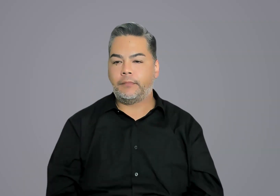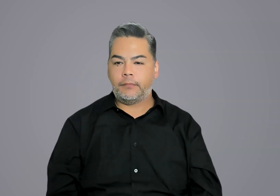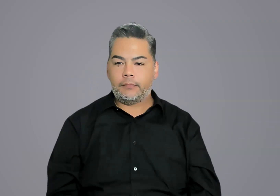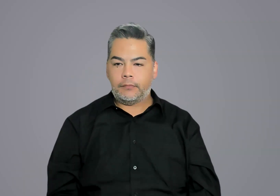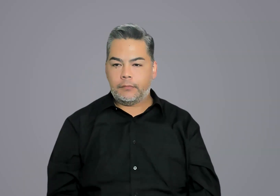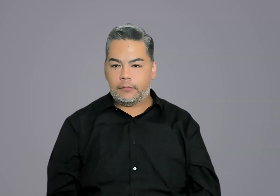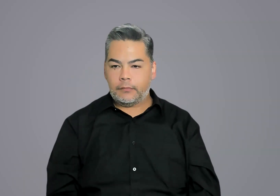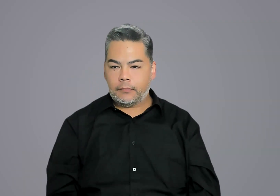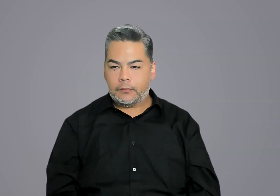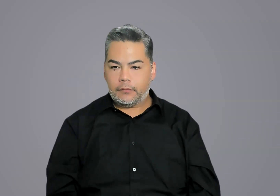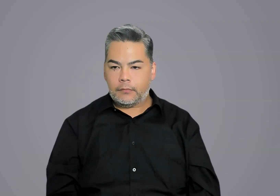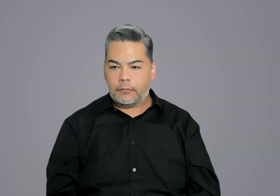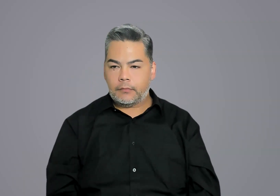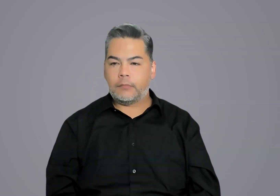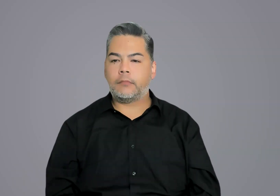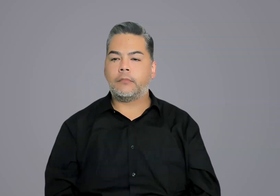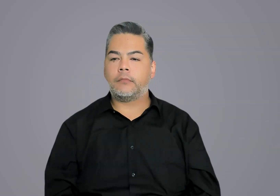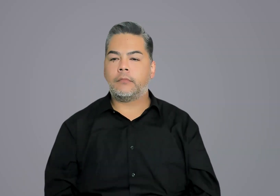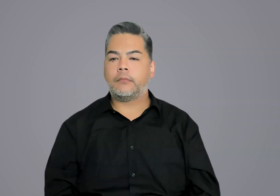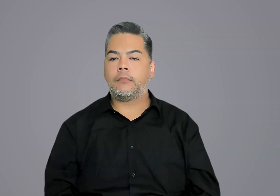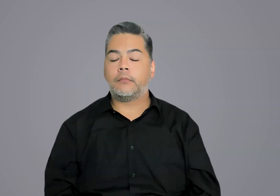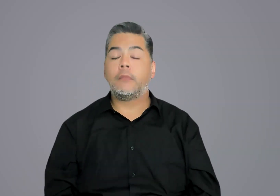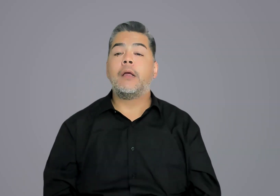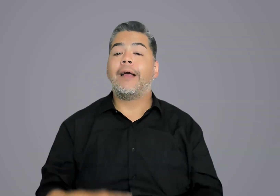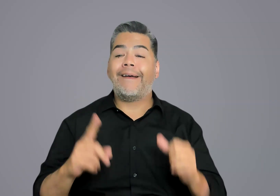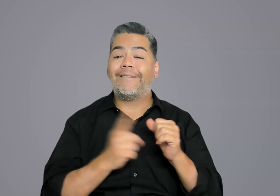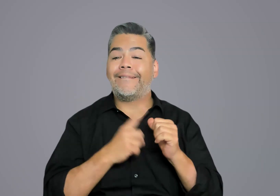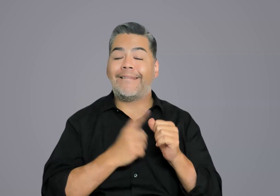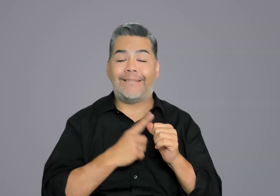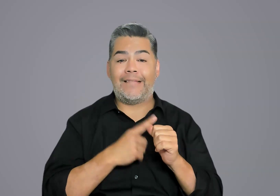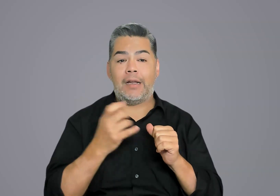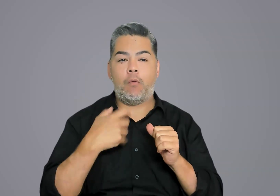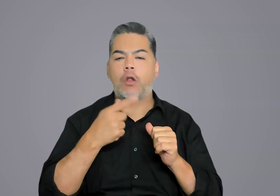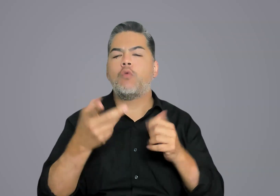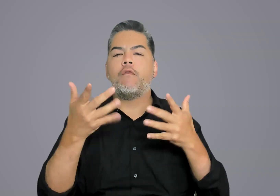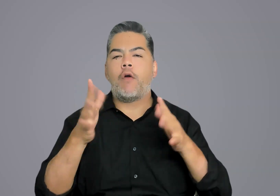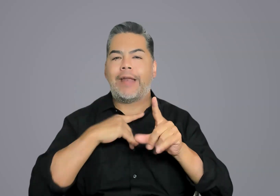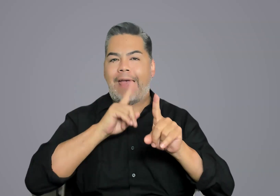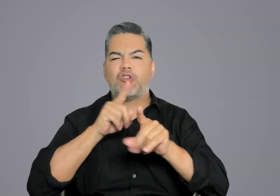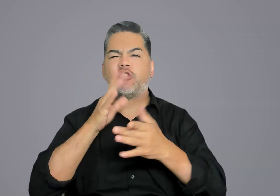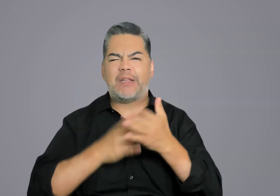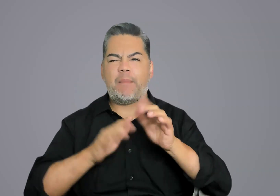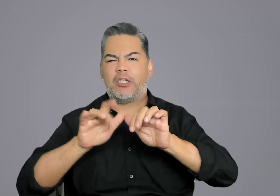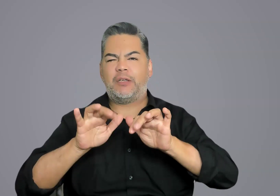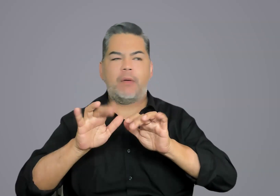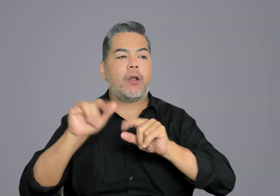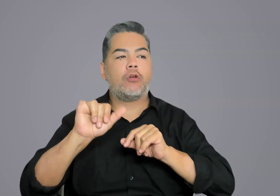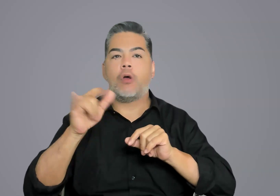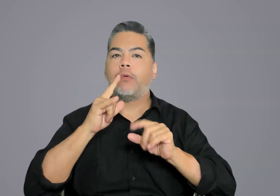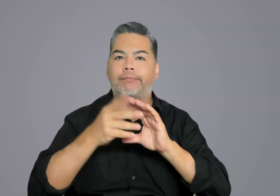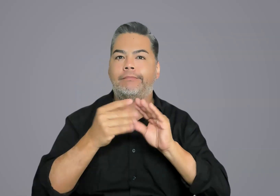All right. So what I'd like to do first, and you have pre-answered these a little bit, but I want to give you all an opportunity to answer verbally as